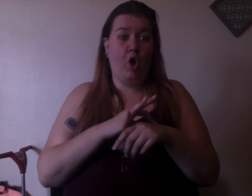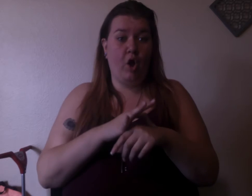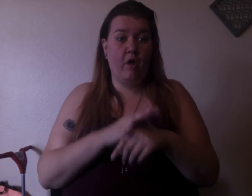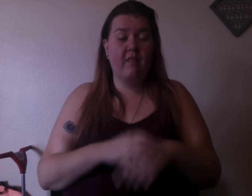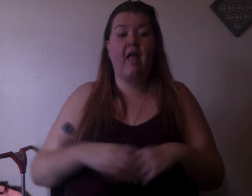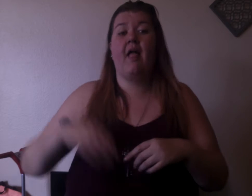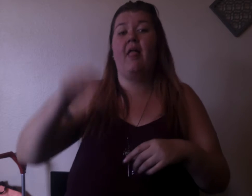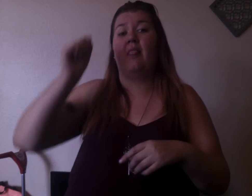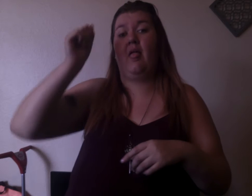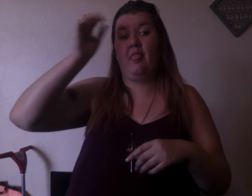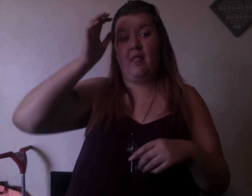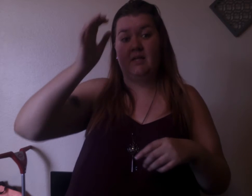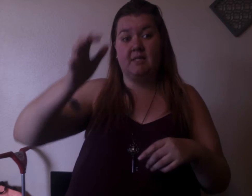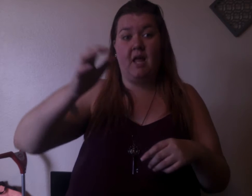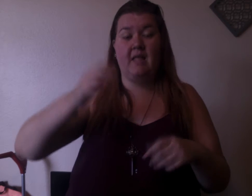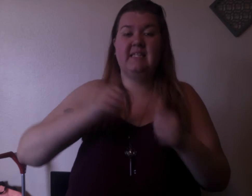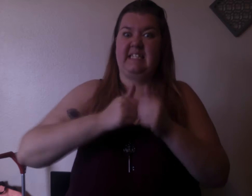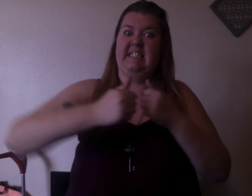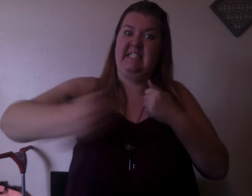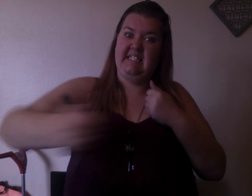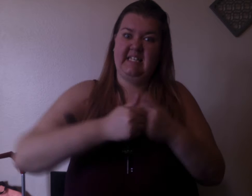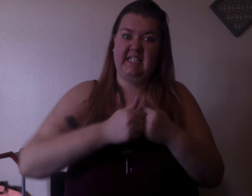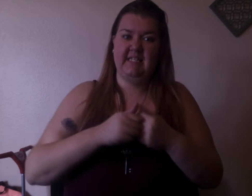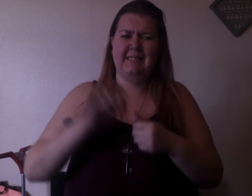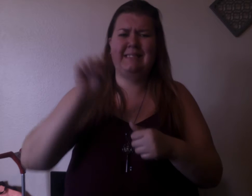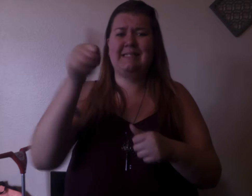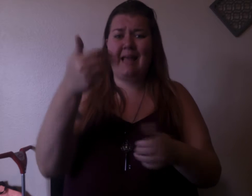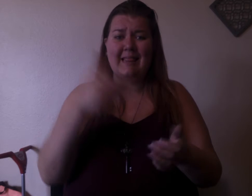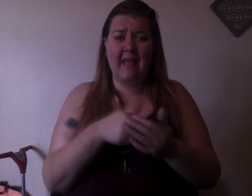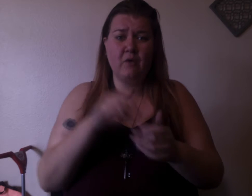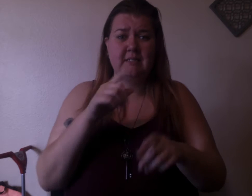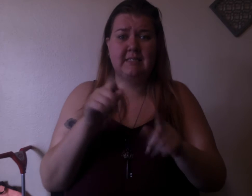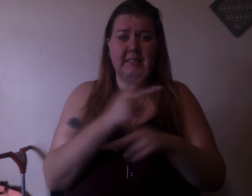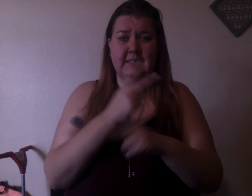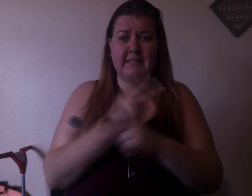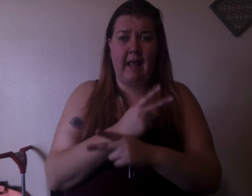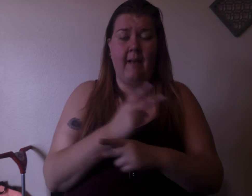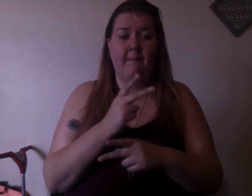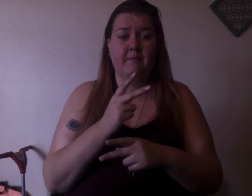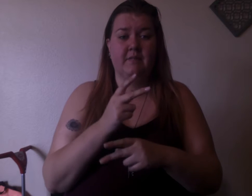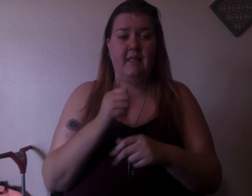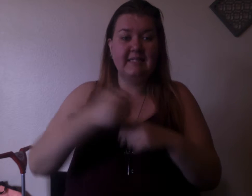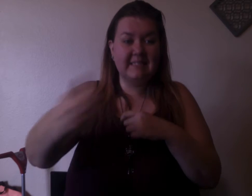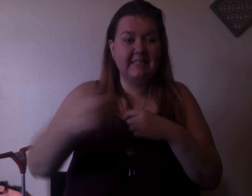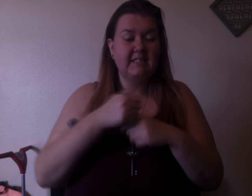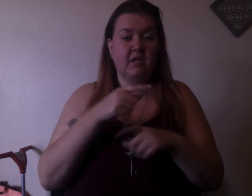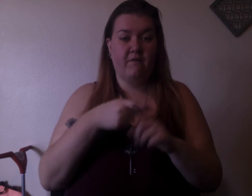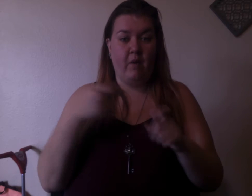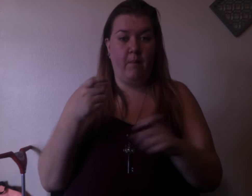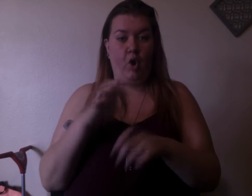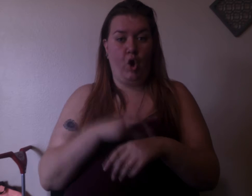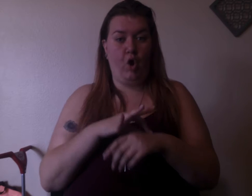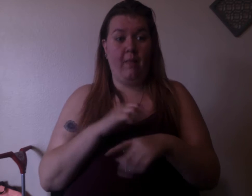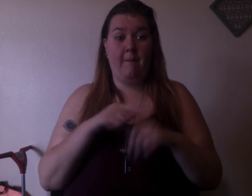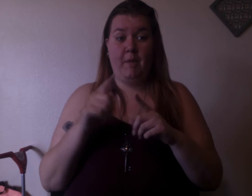it's 10,000 times the diameter of the Earth. So these are unimaginable distances. But to get to the nearest